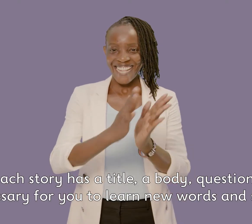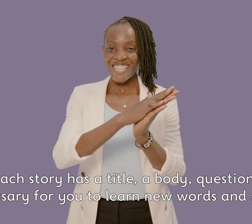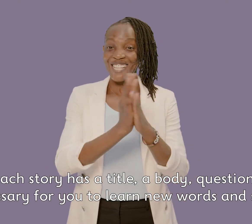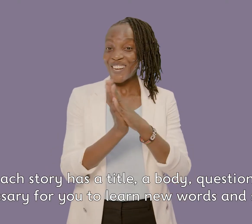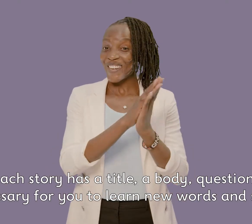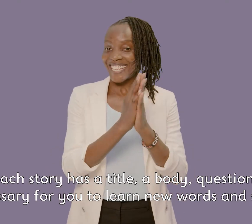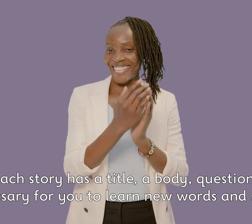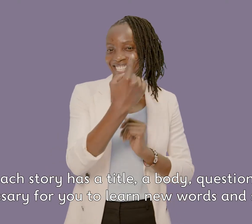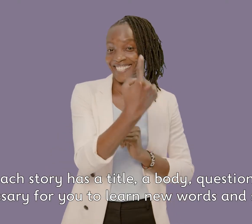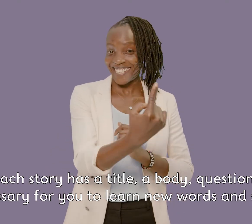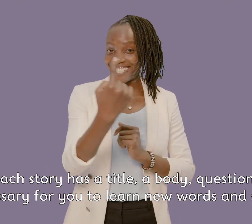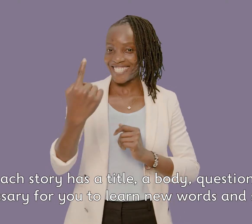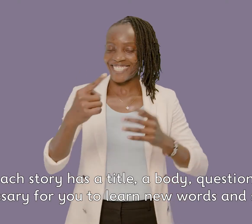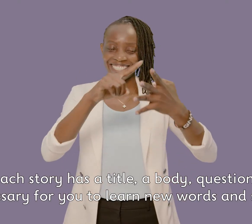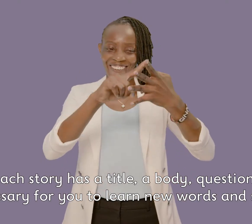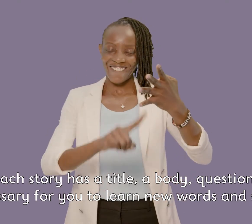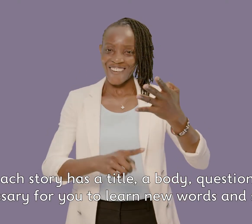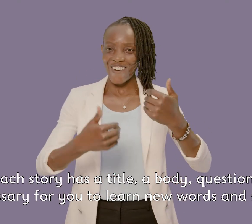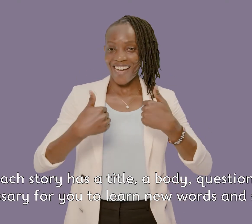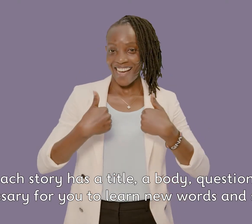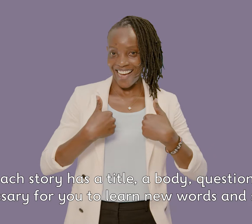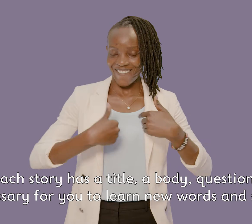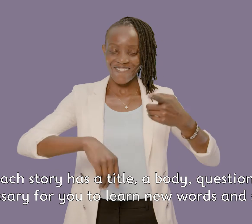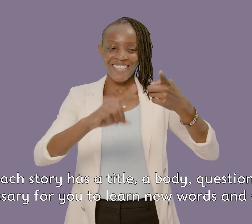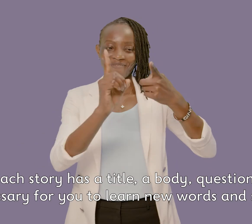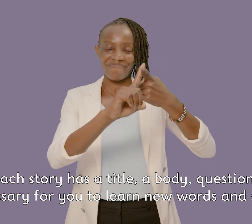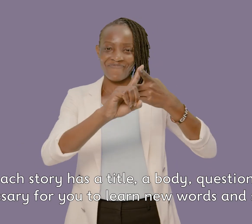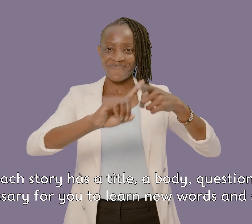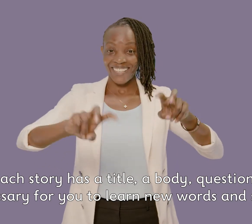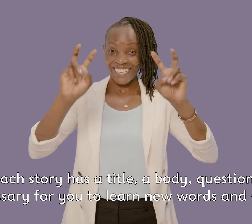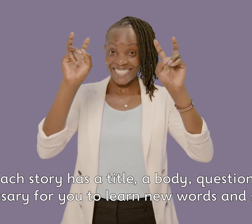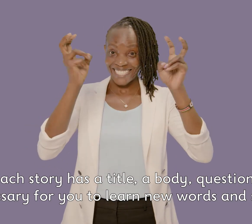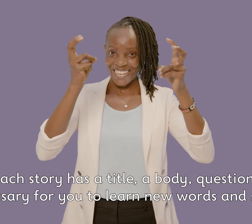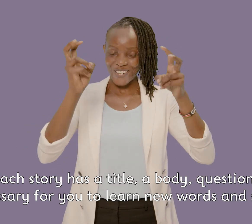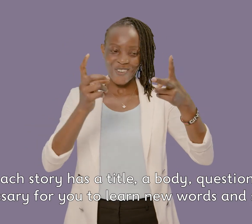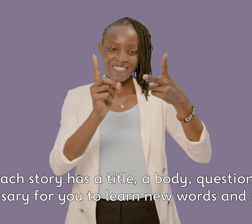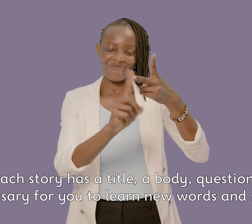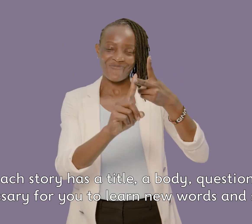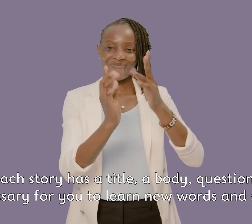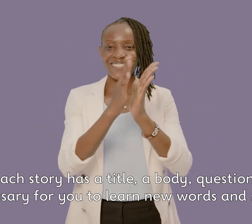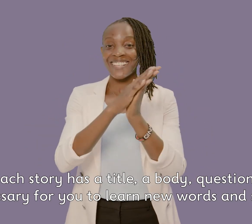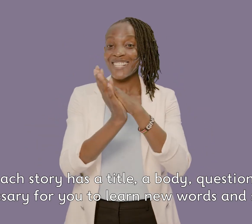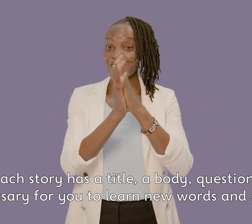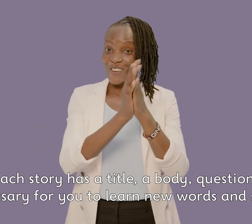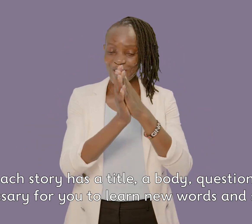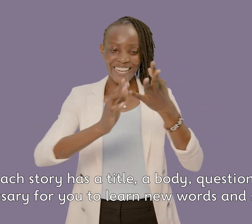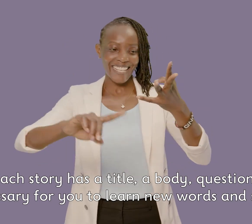Each story has a title, a body, questions, and a glossary for you to learn new words